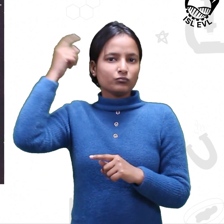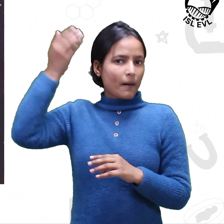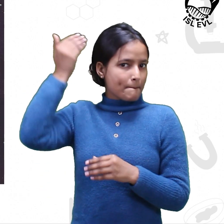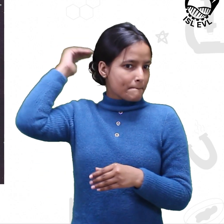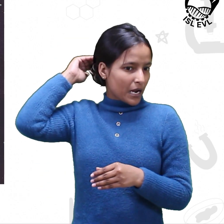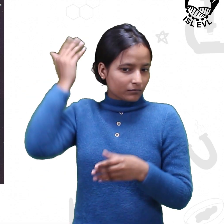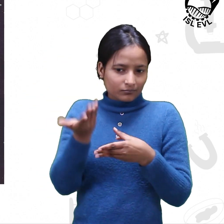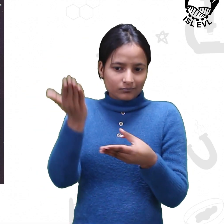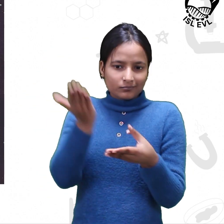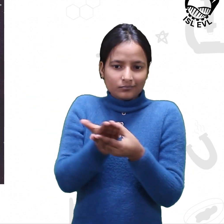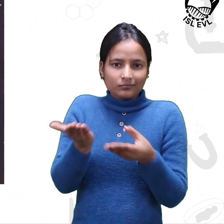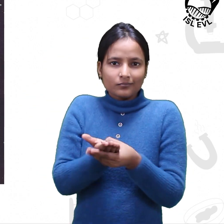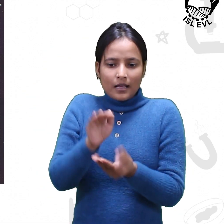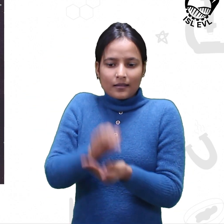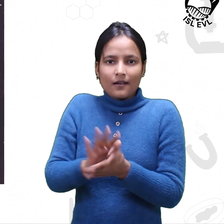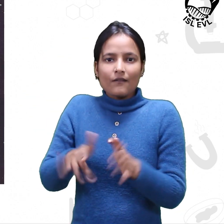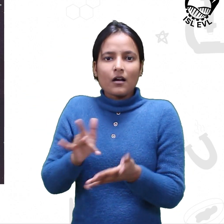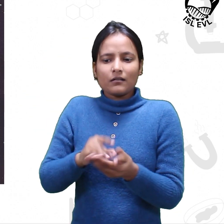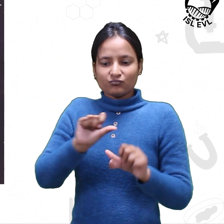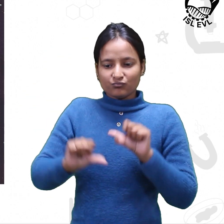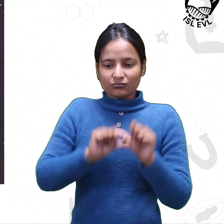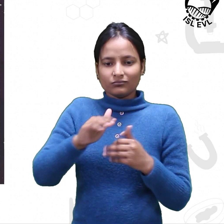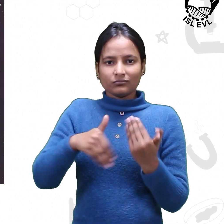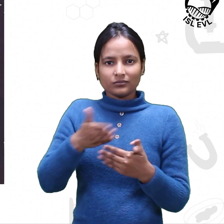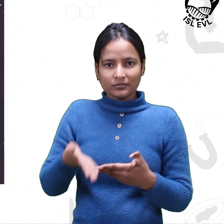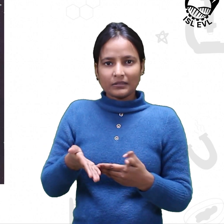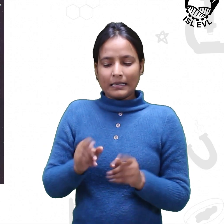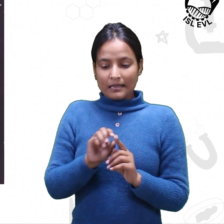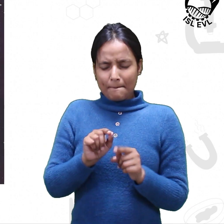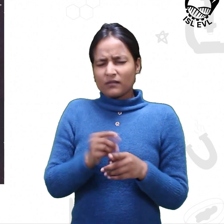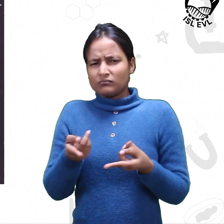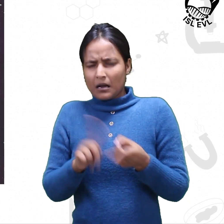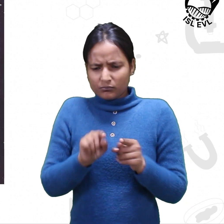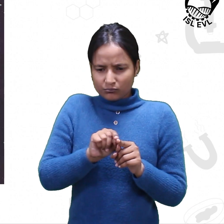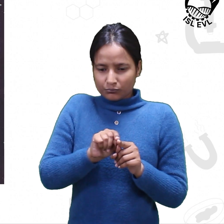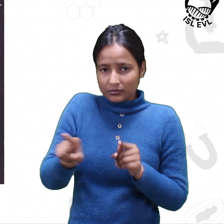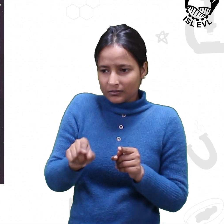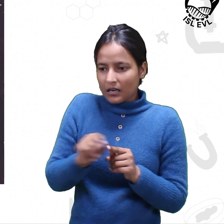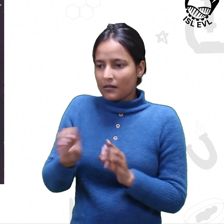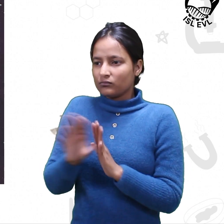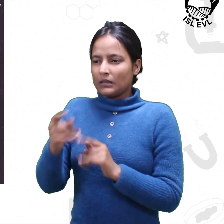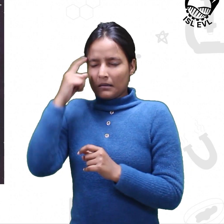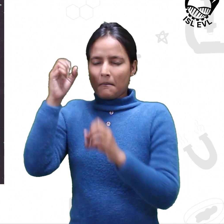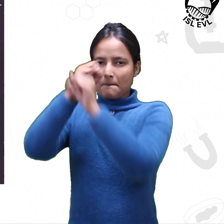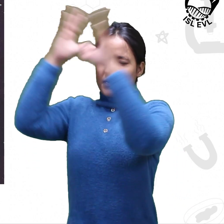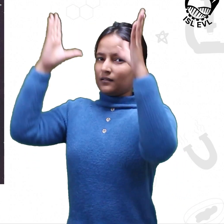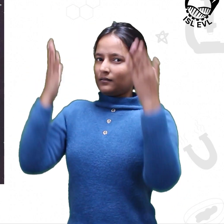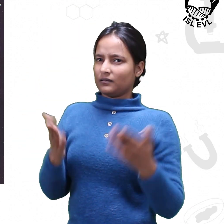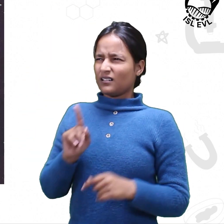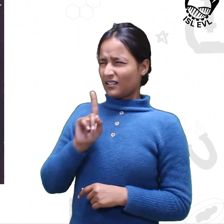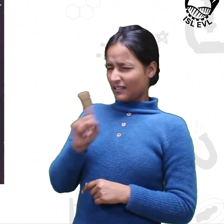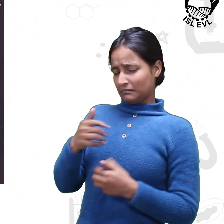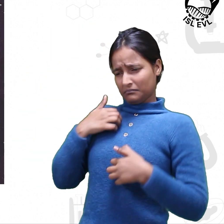information may leak out as dreams. Oh, that's interesting. But then, this does not explain all the